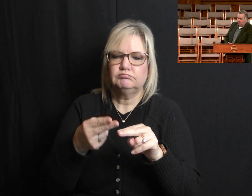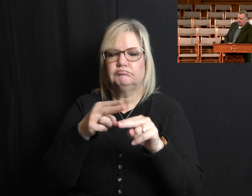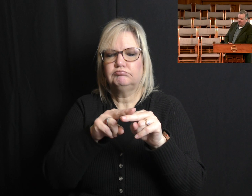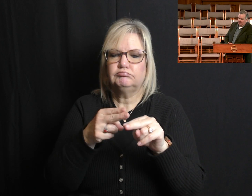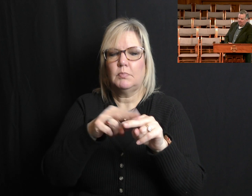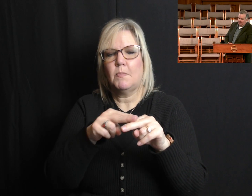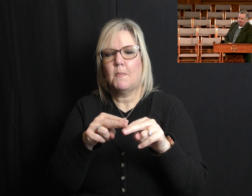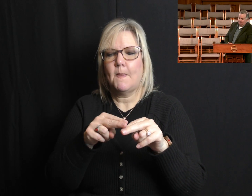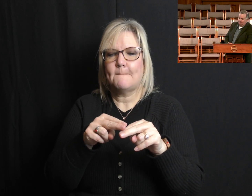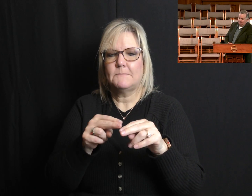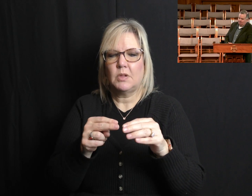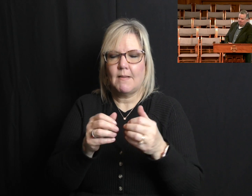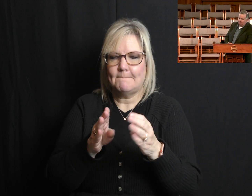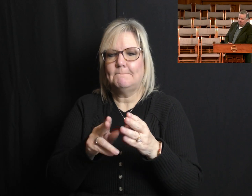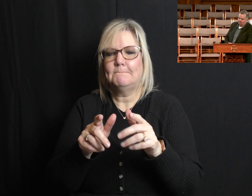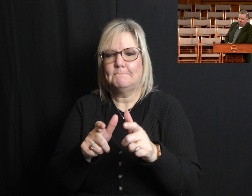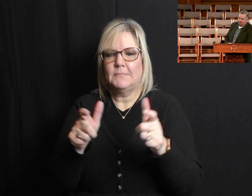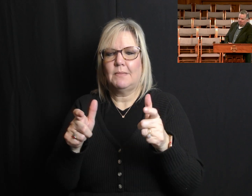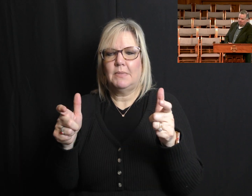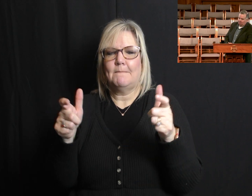problems.